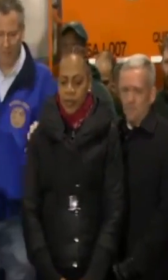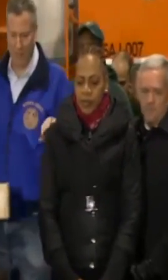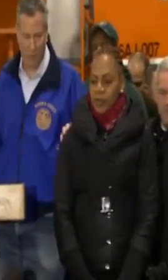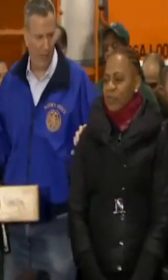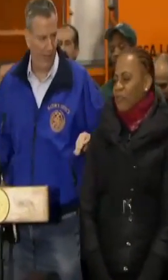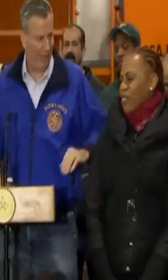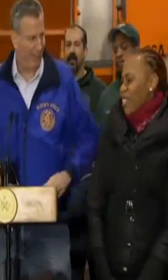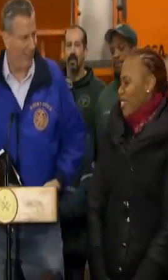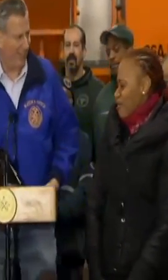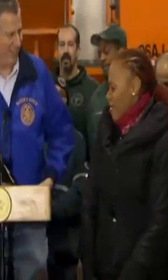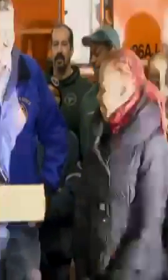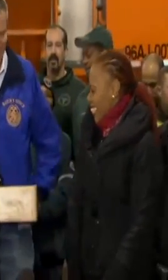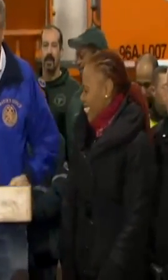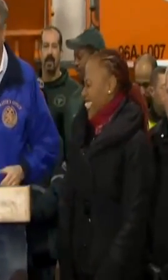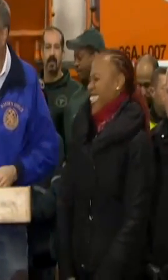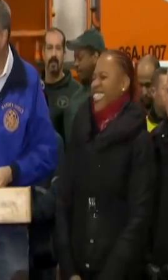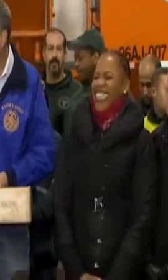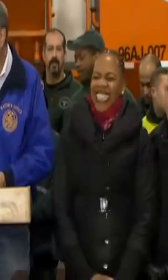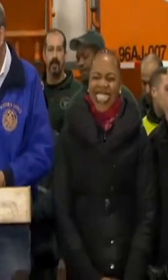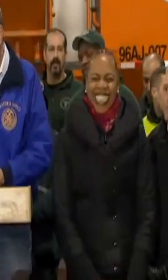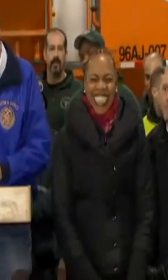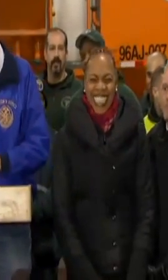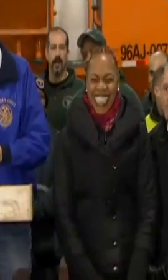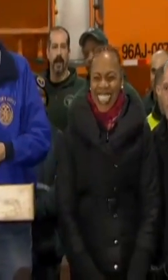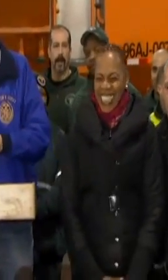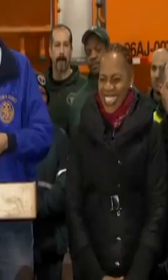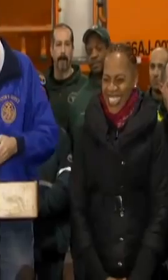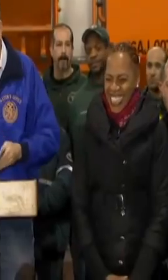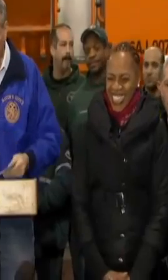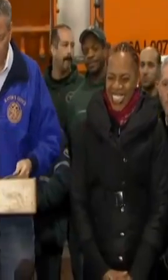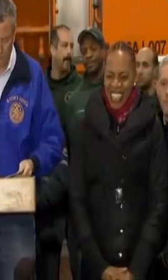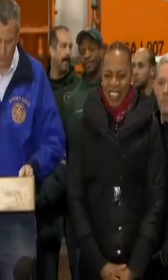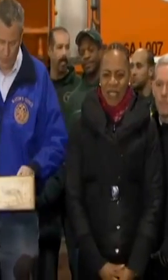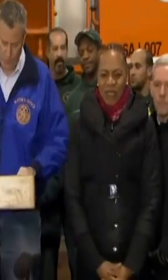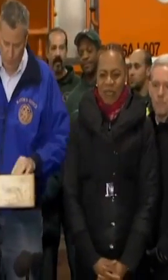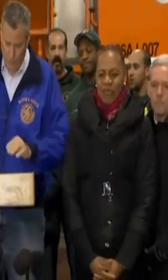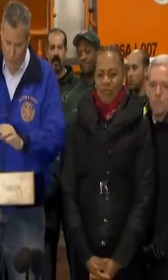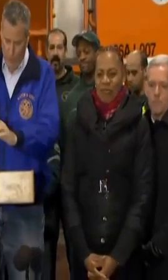I got my co-pilot here. All right.